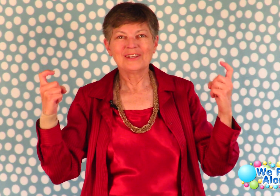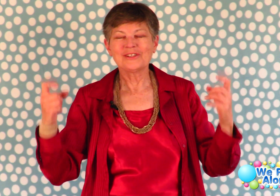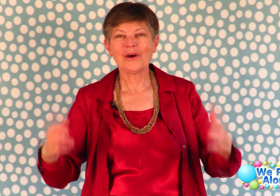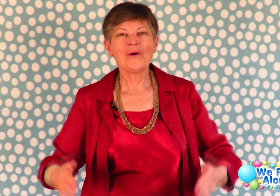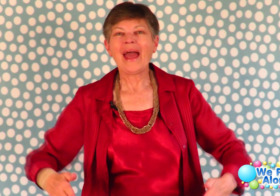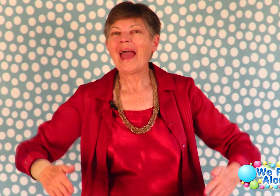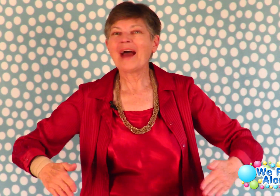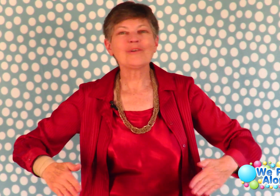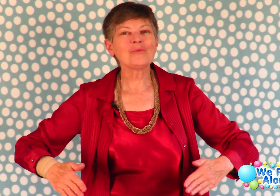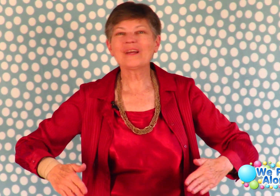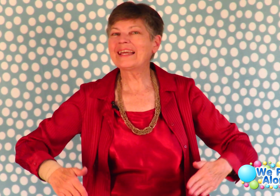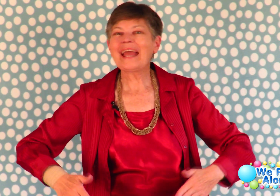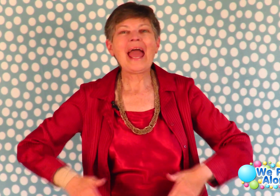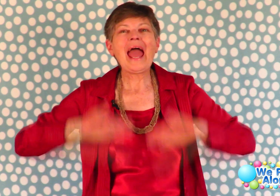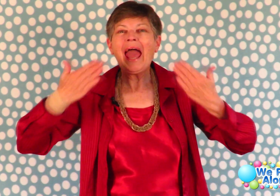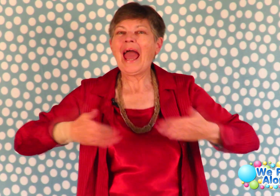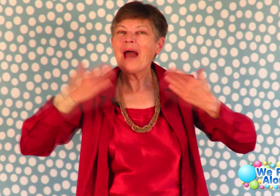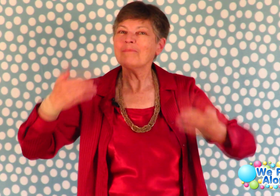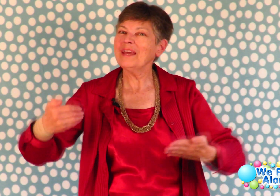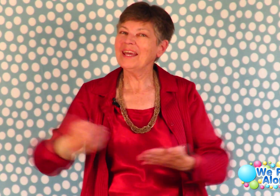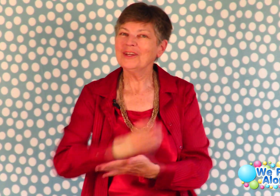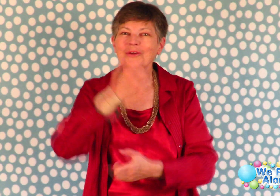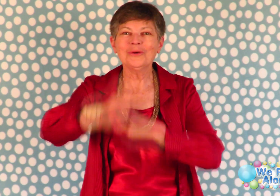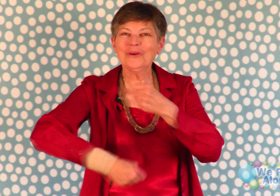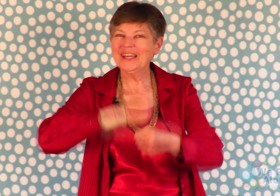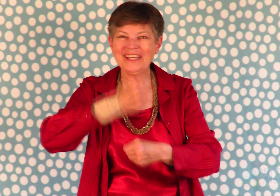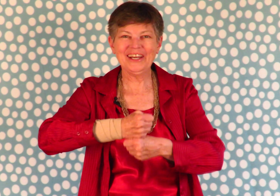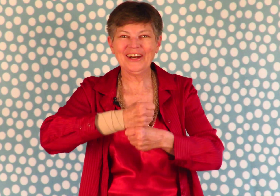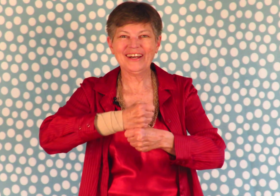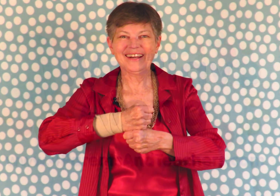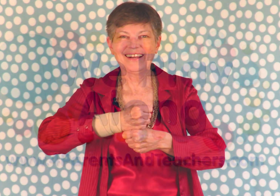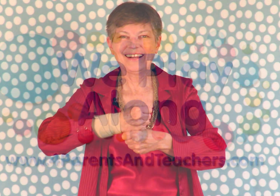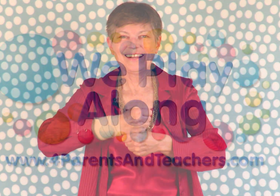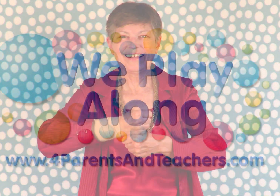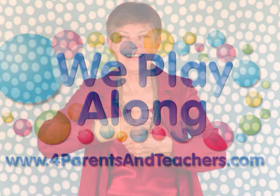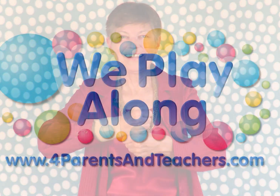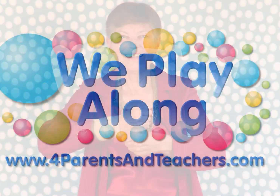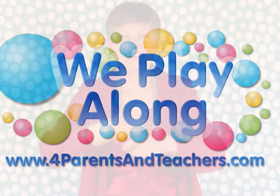So have a really happy new year. Play, play, play.